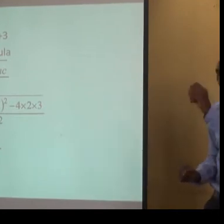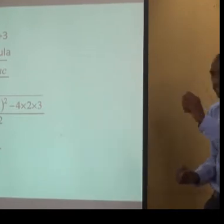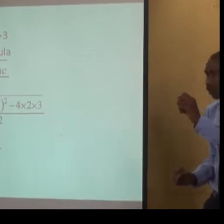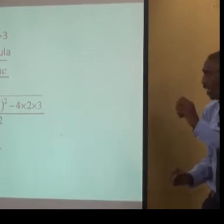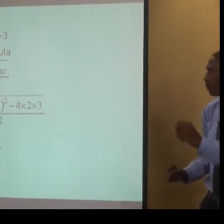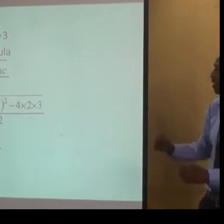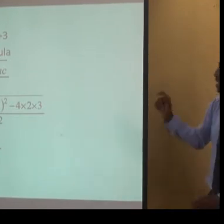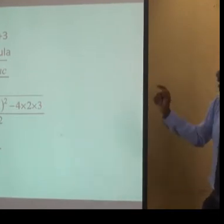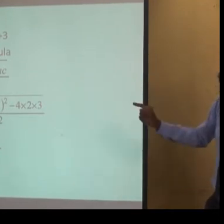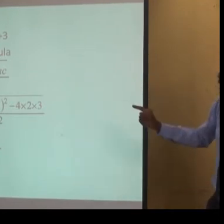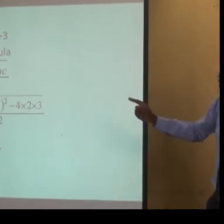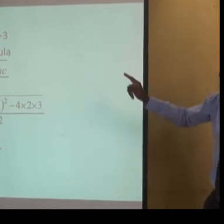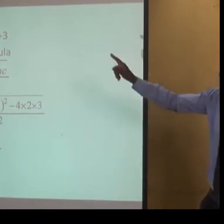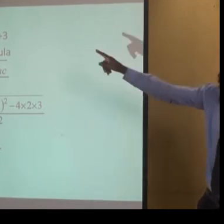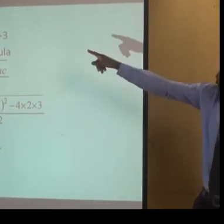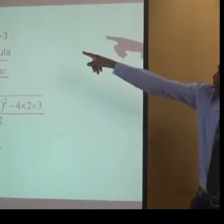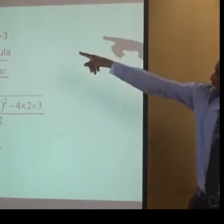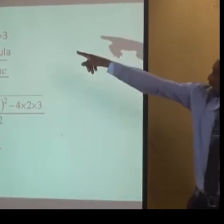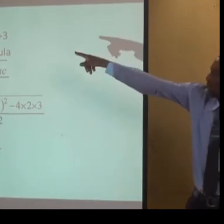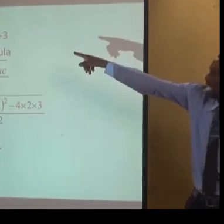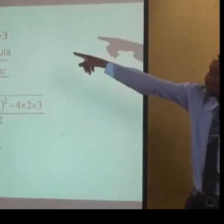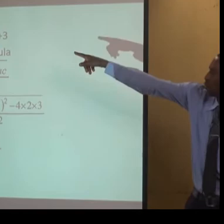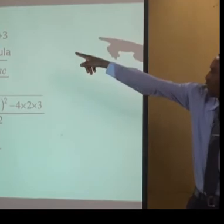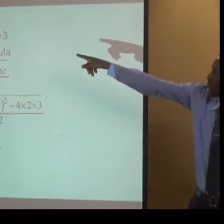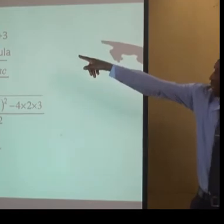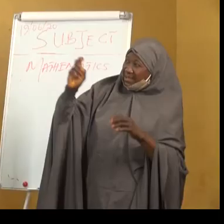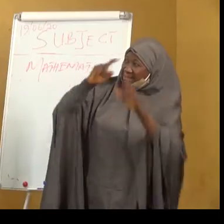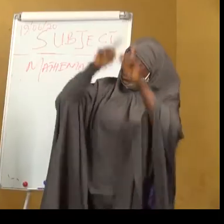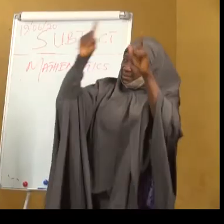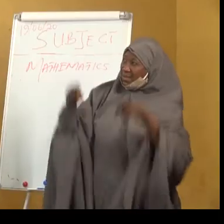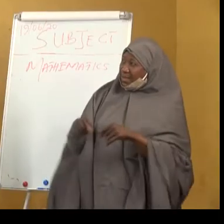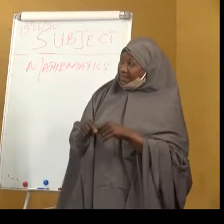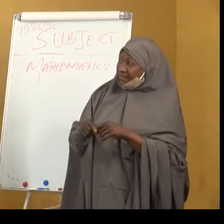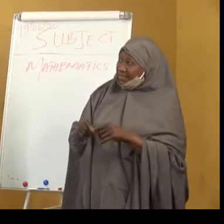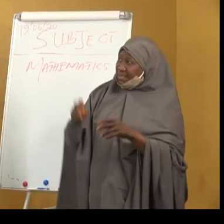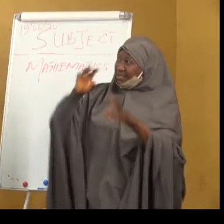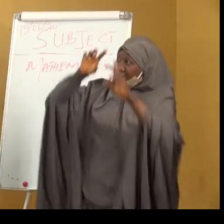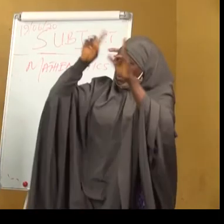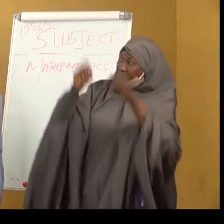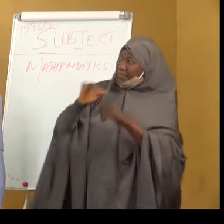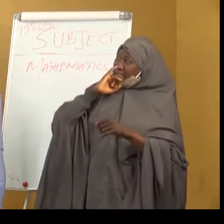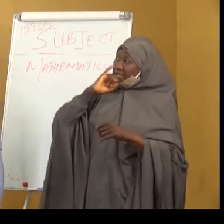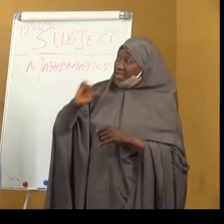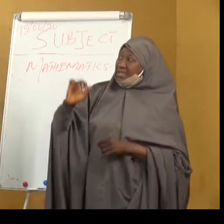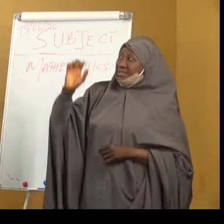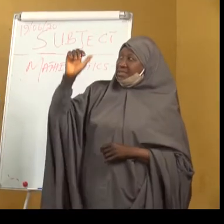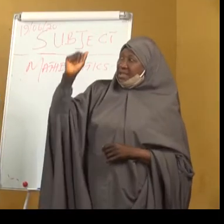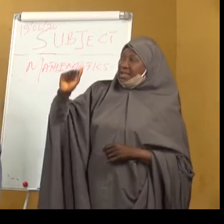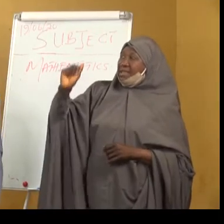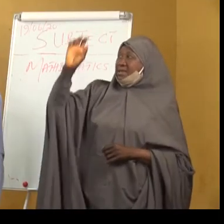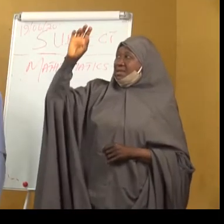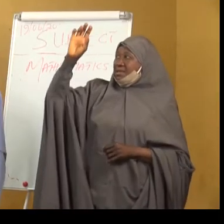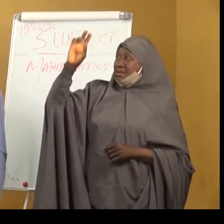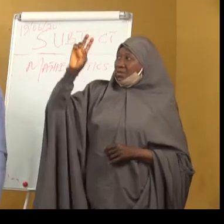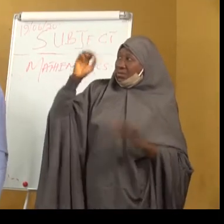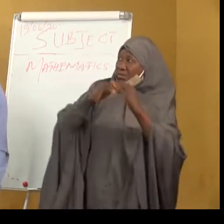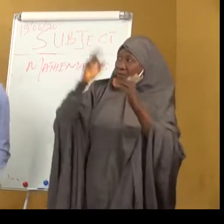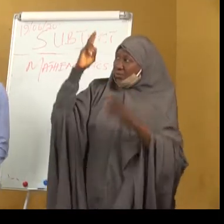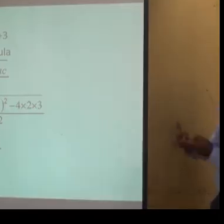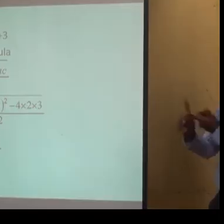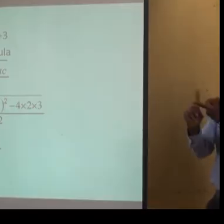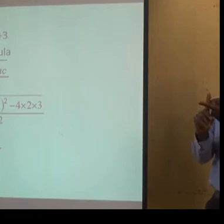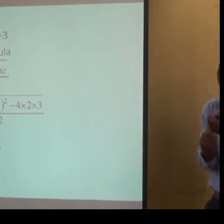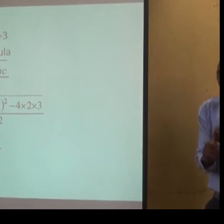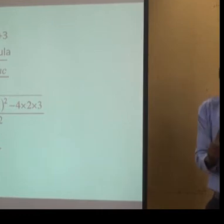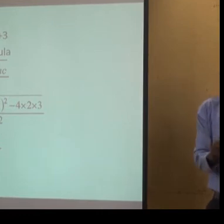of x squared. Now, the coefficient of x squared from the equation is 2. So that is why our A equals to 2.